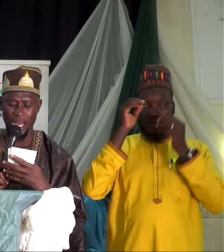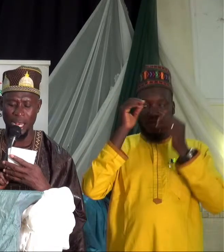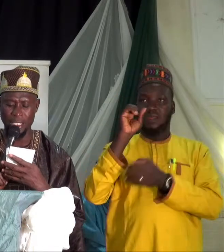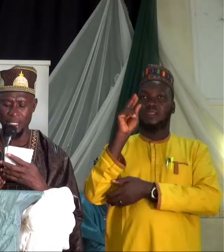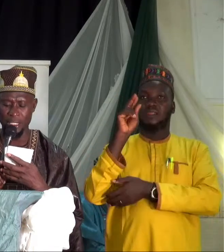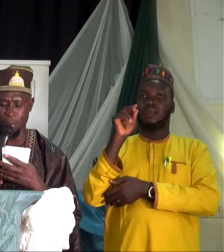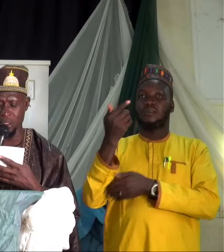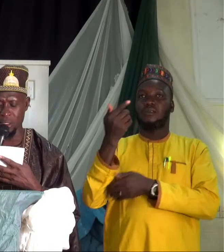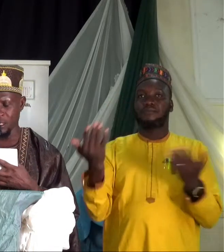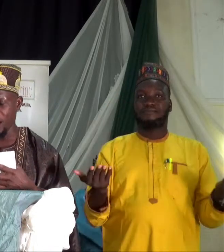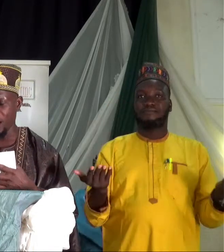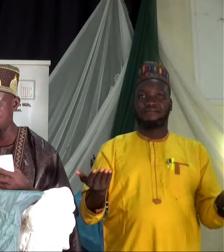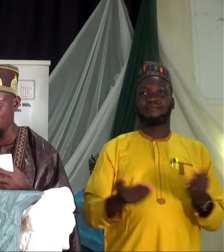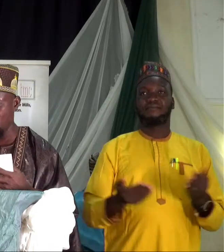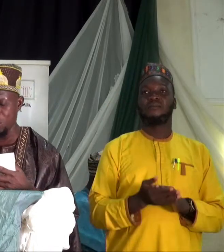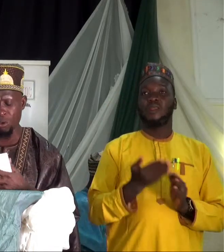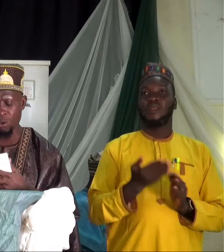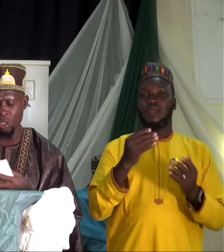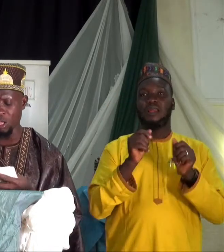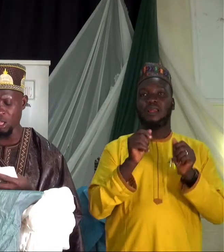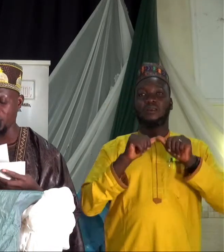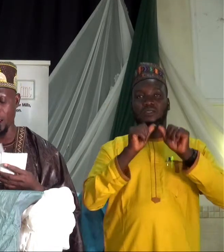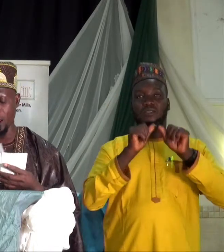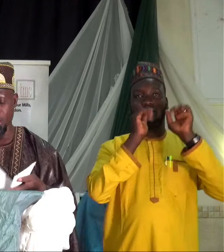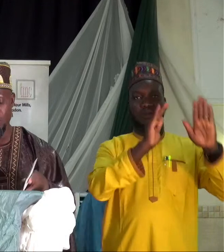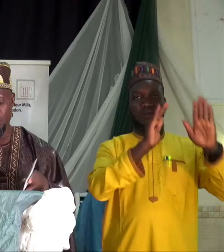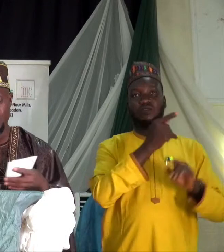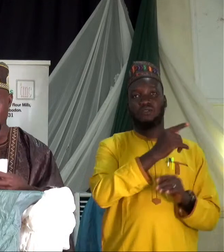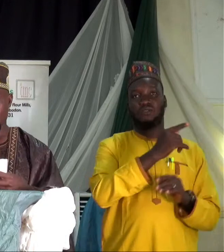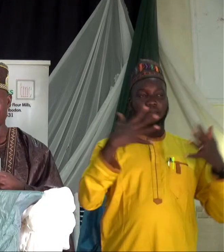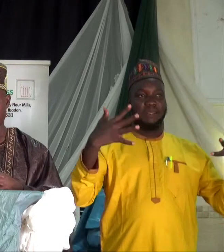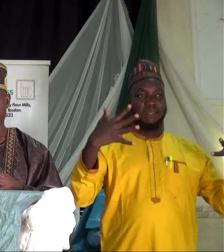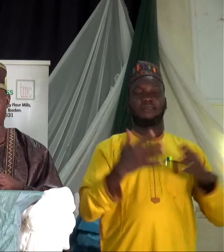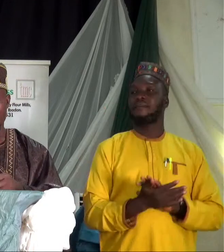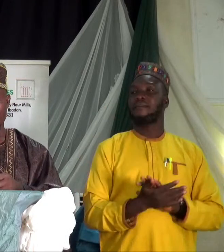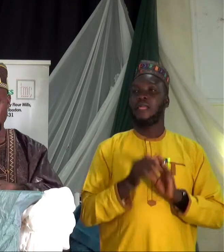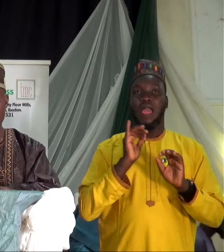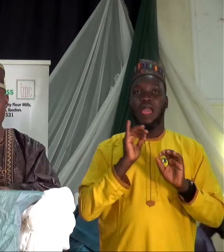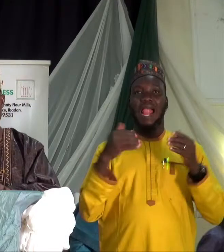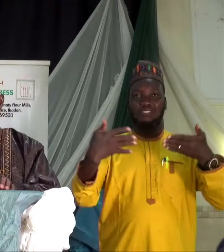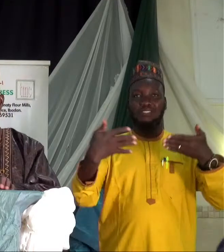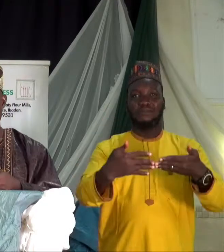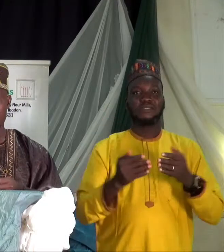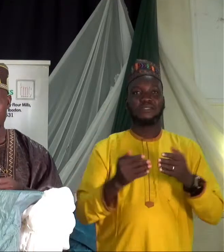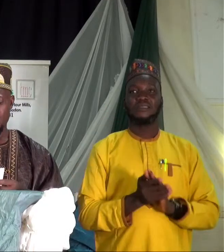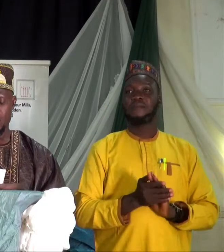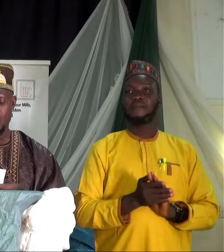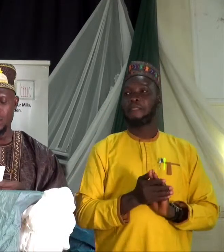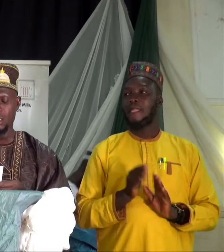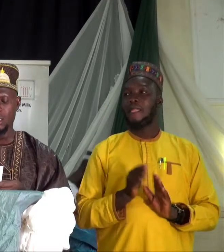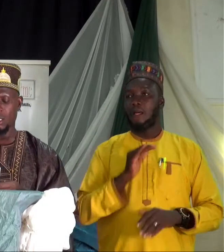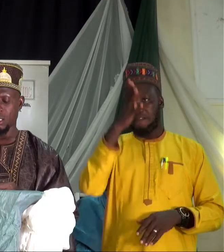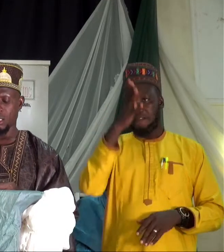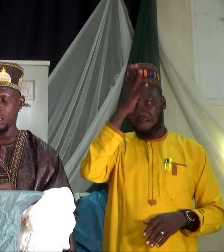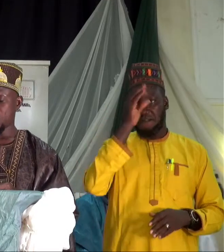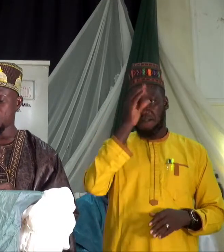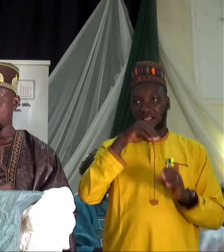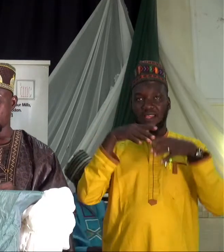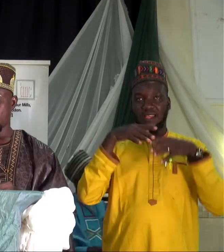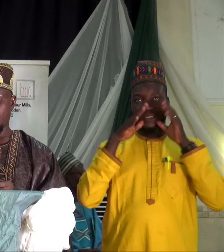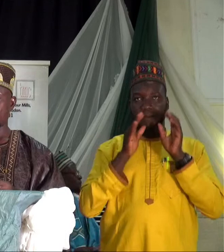lati Jeje Mosque Jazakumullahu Khairan. Then I introduce our father in Islam Arabawa Imam